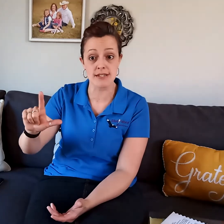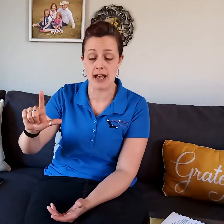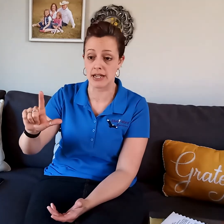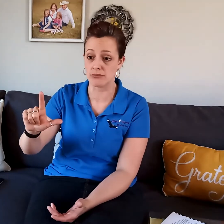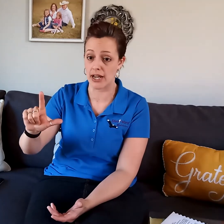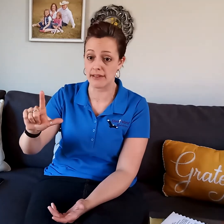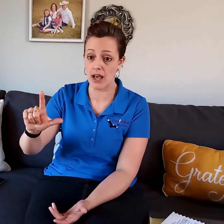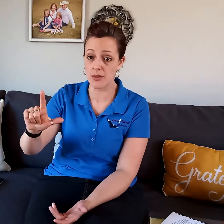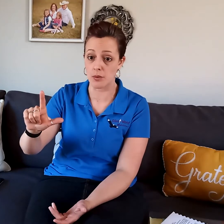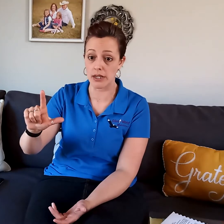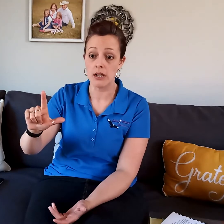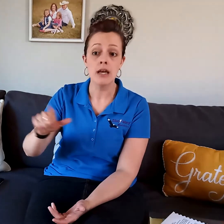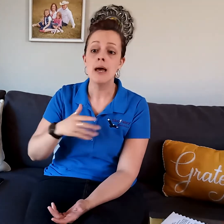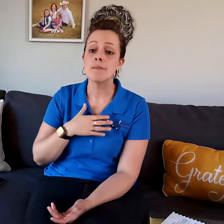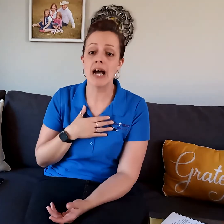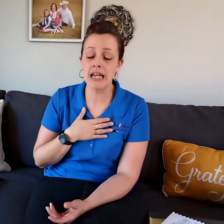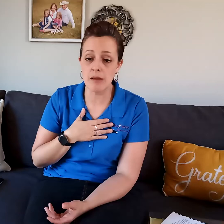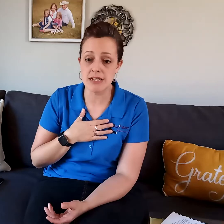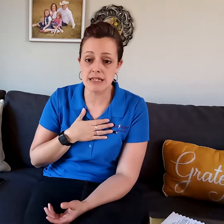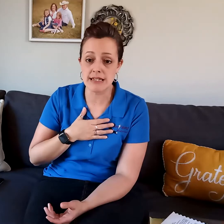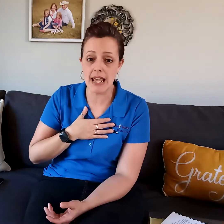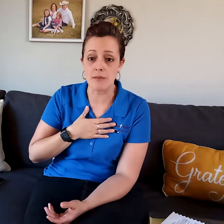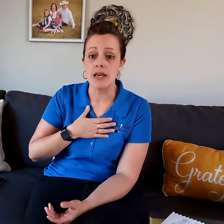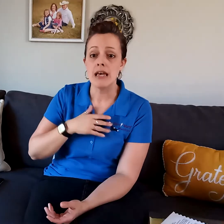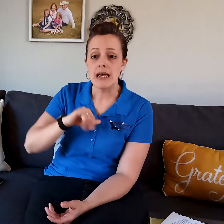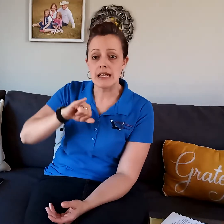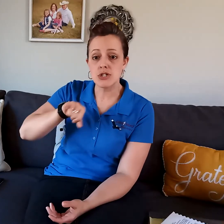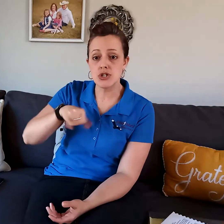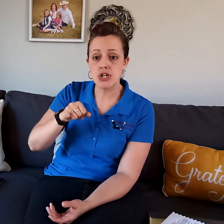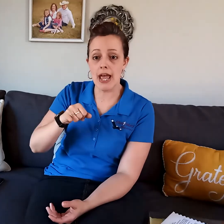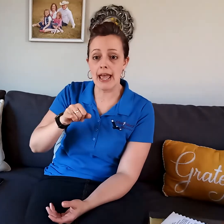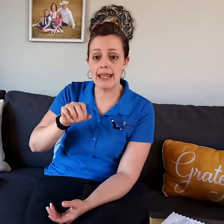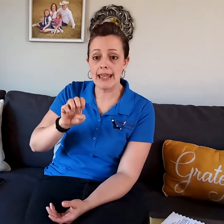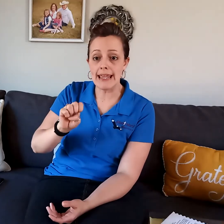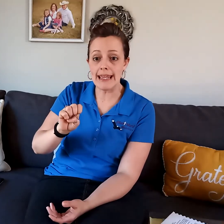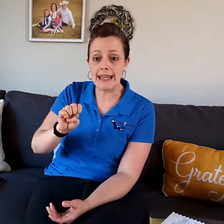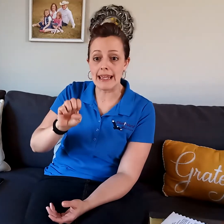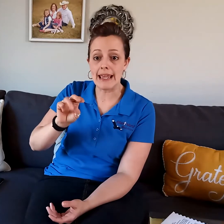side and write the other one. My name is the same. It's